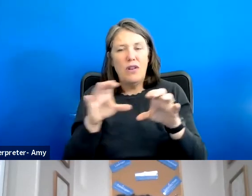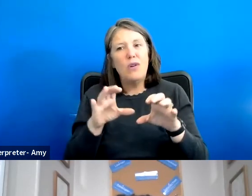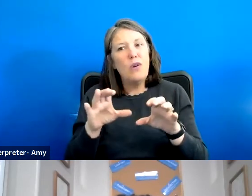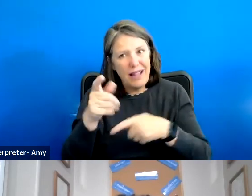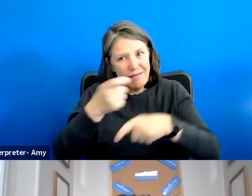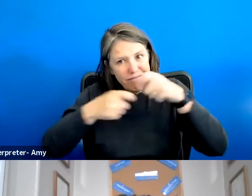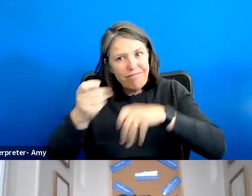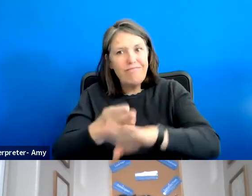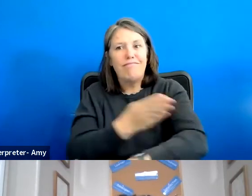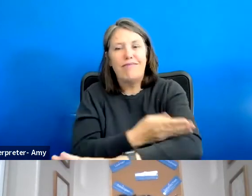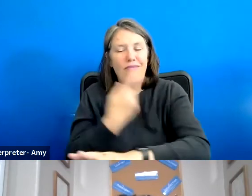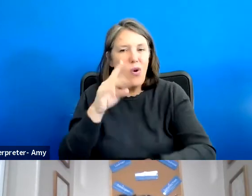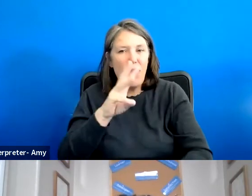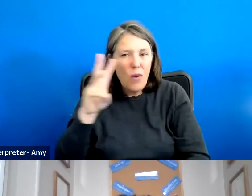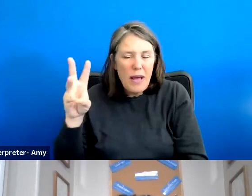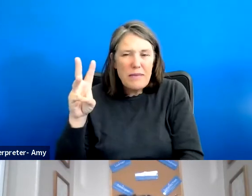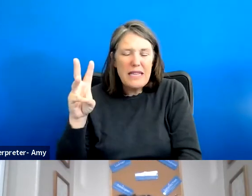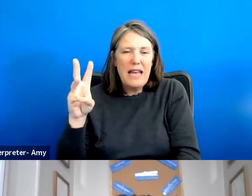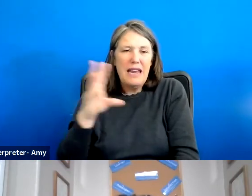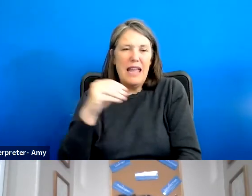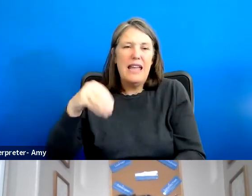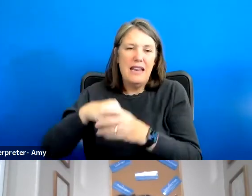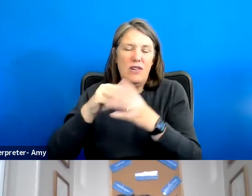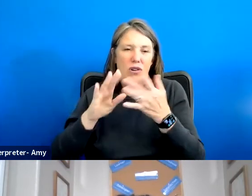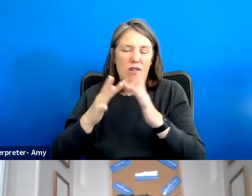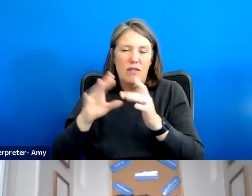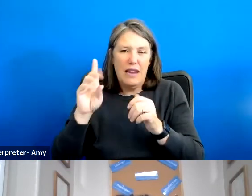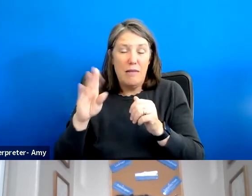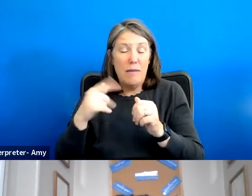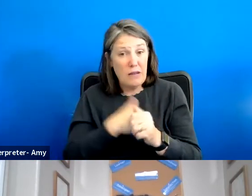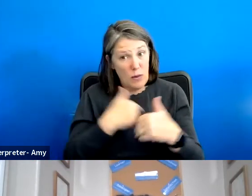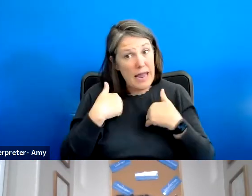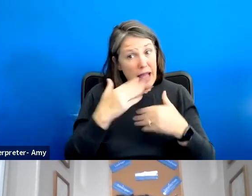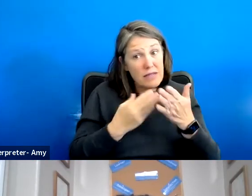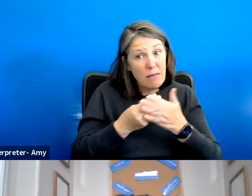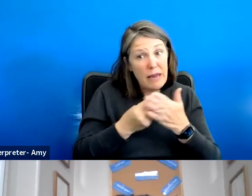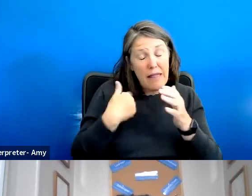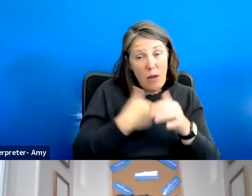of their website and their internal database. We're very lucky that we have some funding to be able to commit to